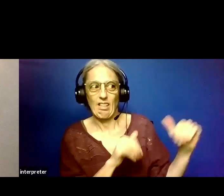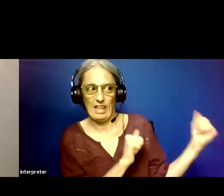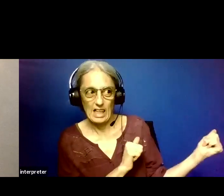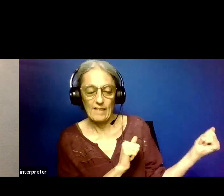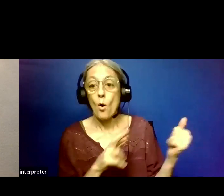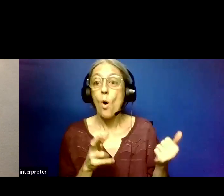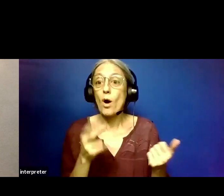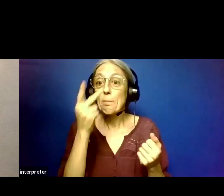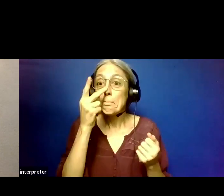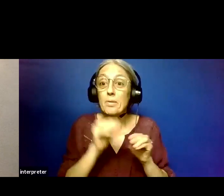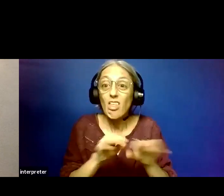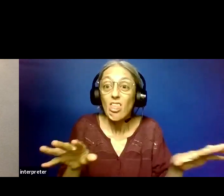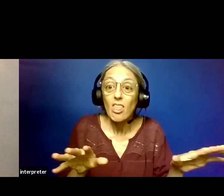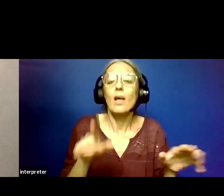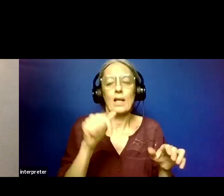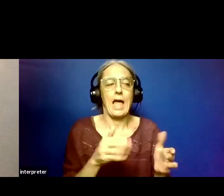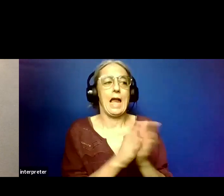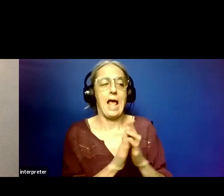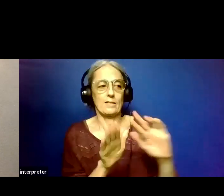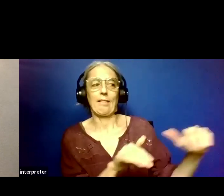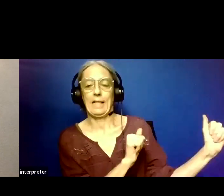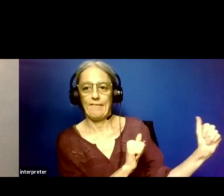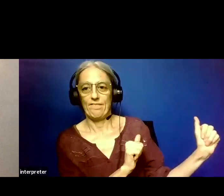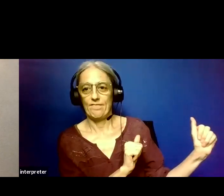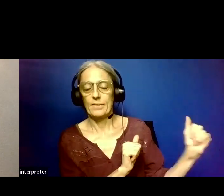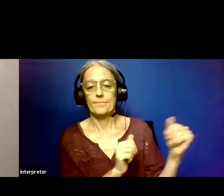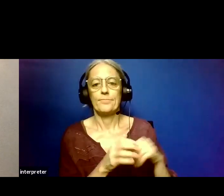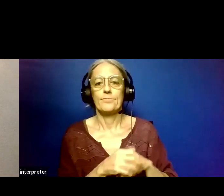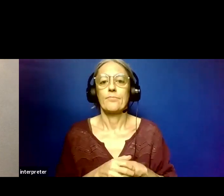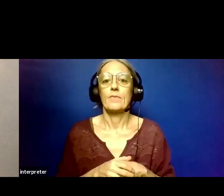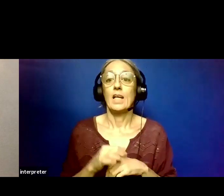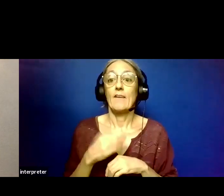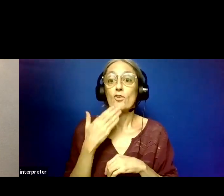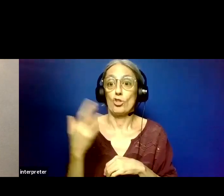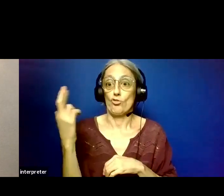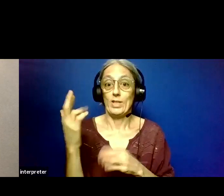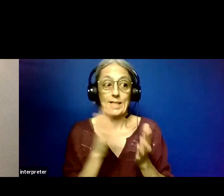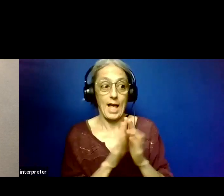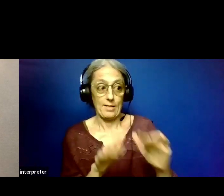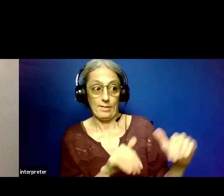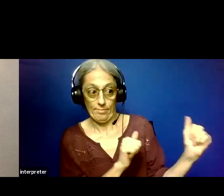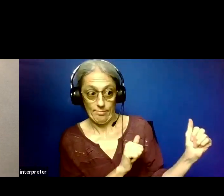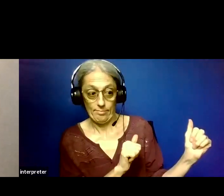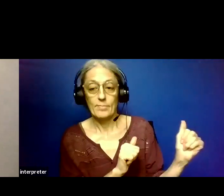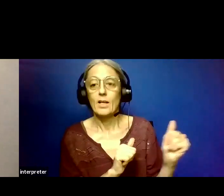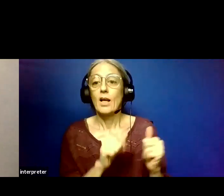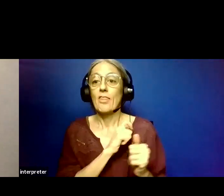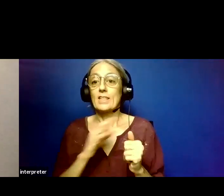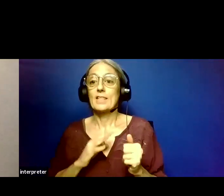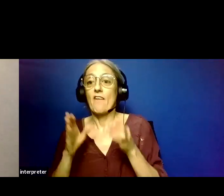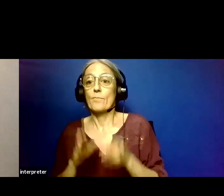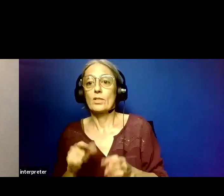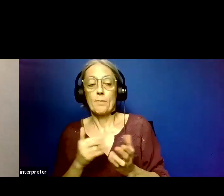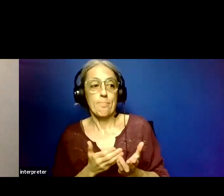good reason to ask that the service animal be removed, staff must offer the person with the disability the offer